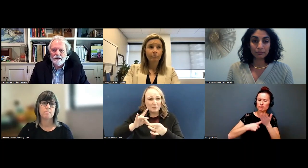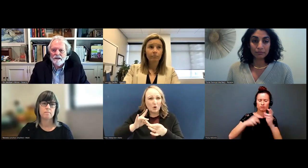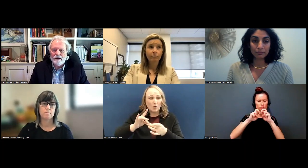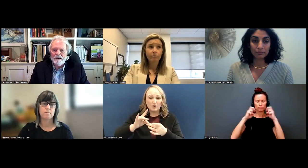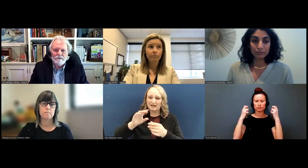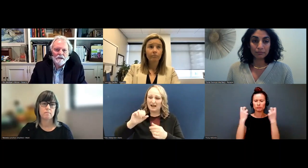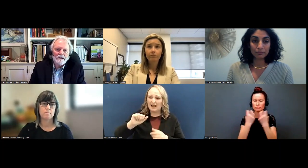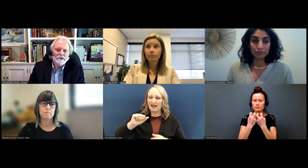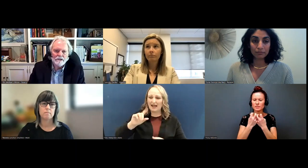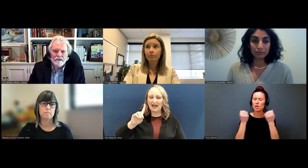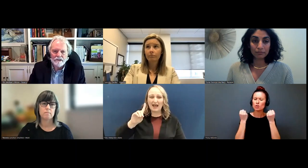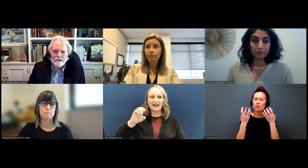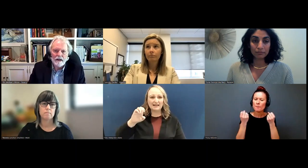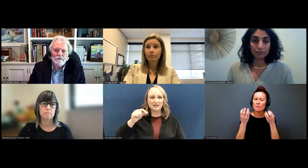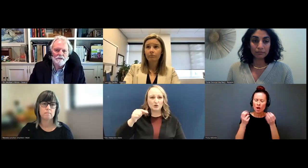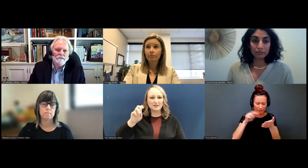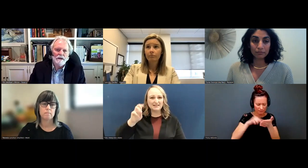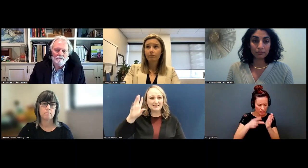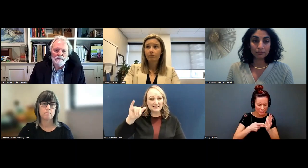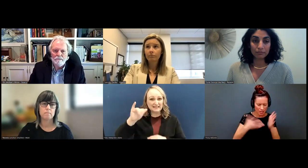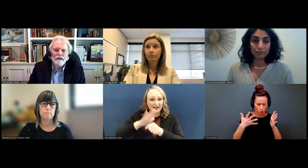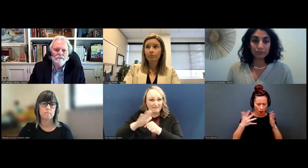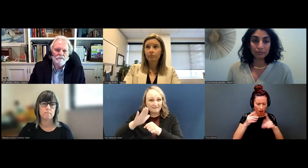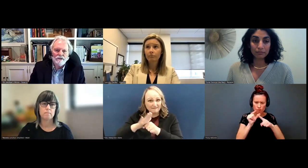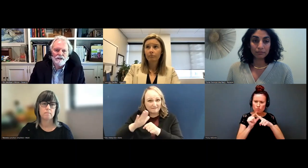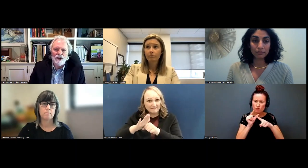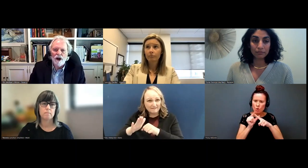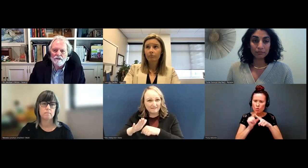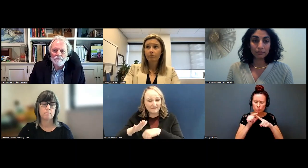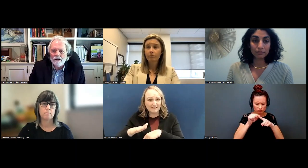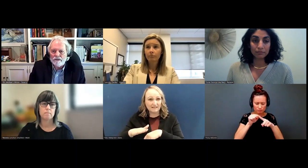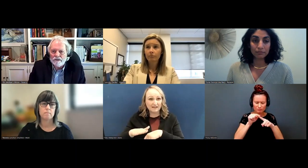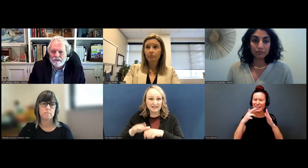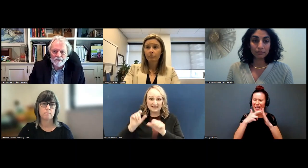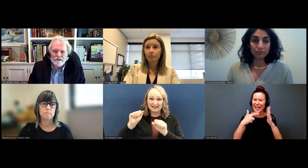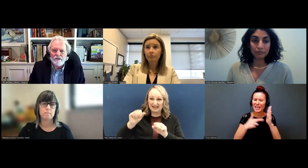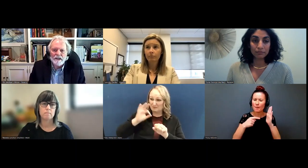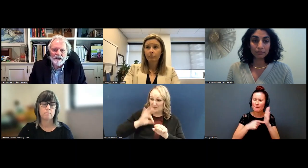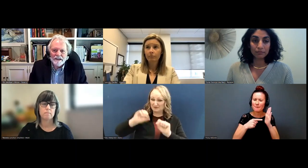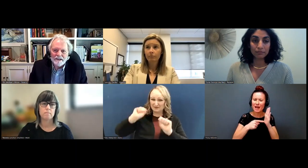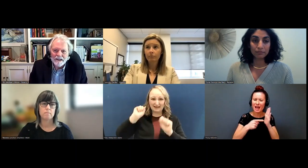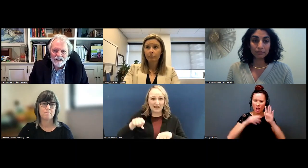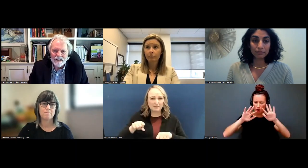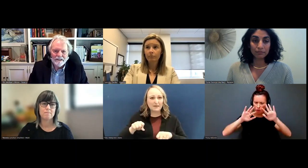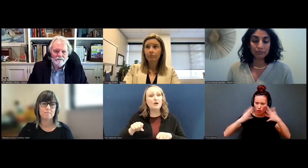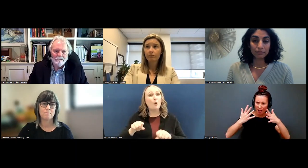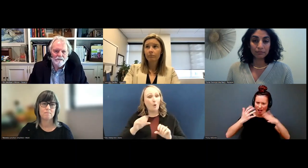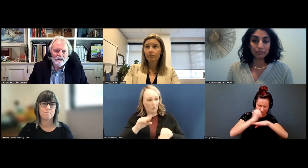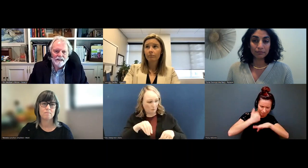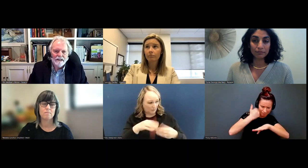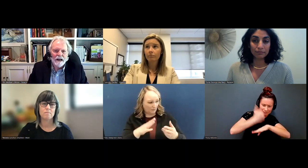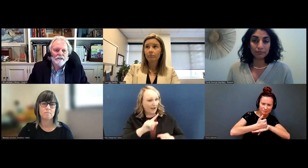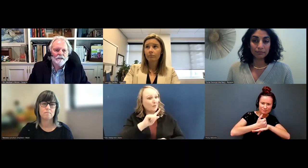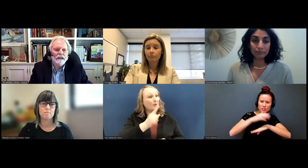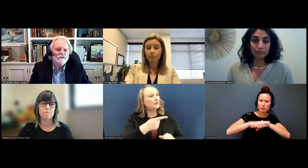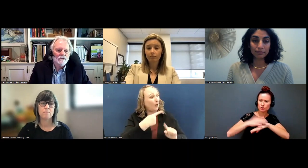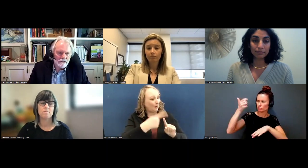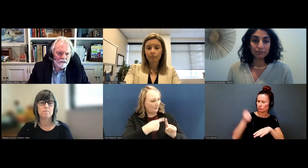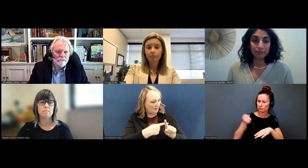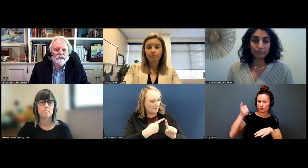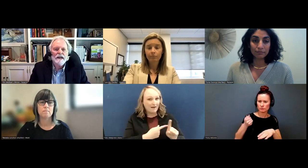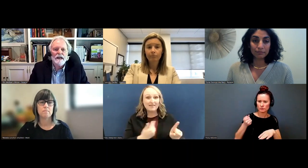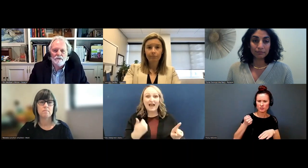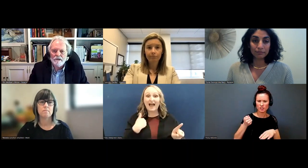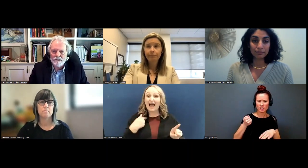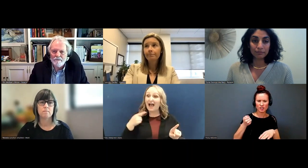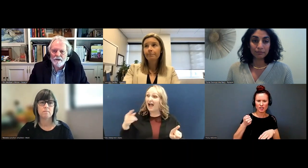be the regulations could establish a benefit worth $1 a month. Like, there's nothing in here that really, other than nice words